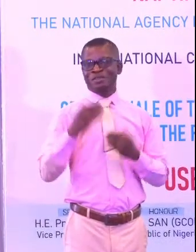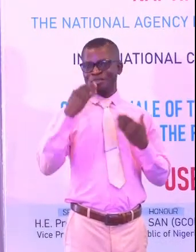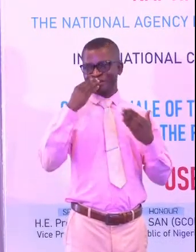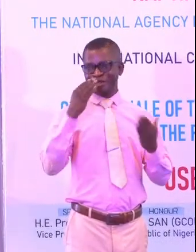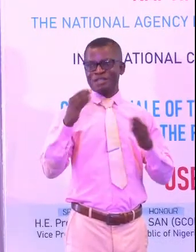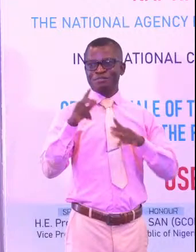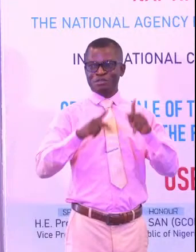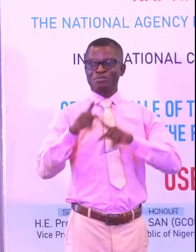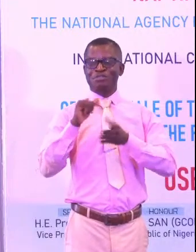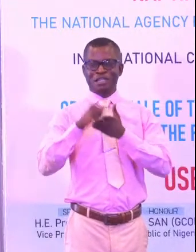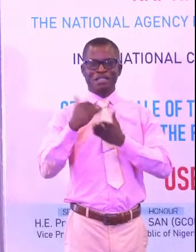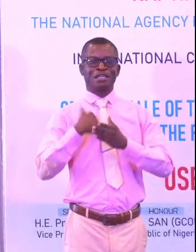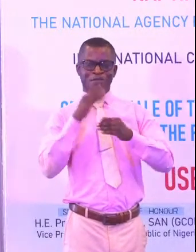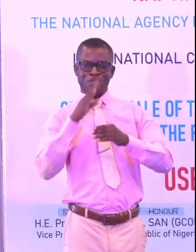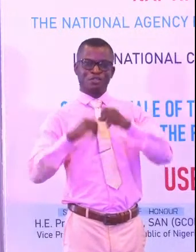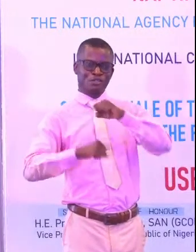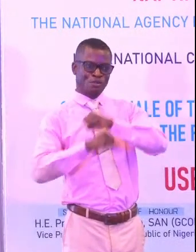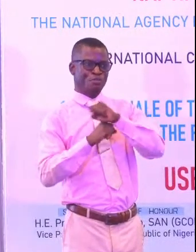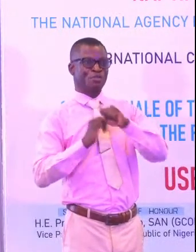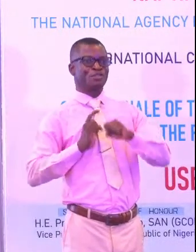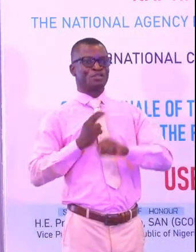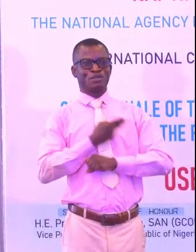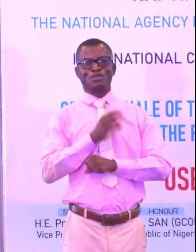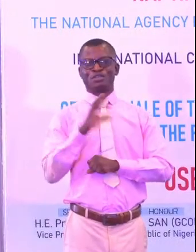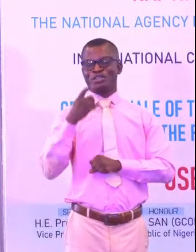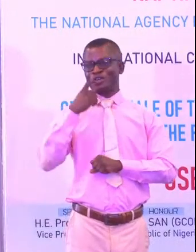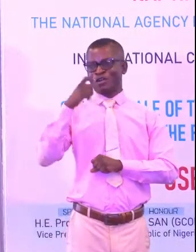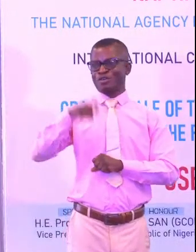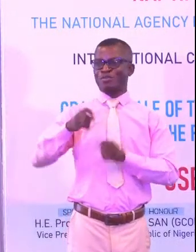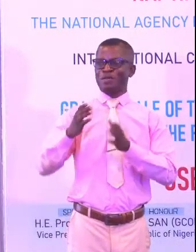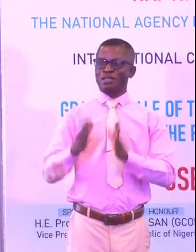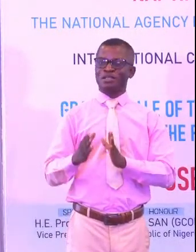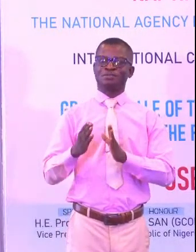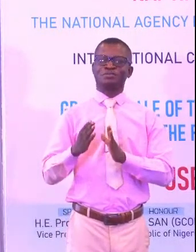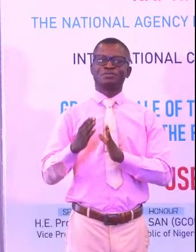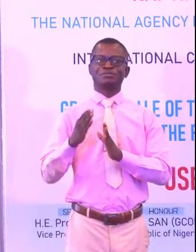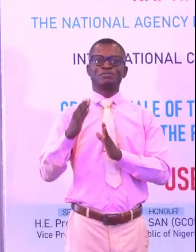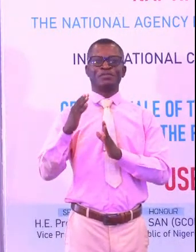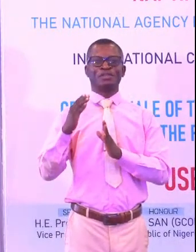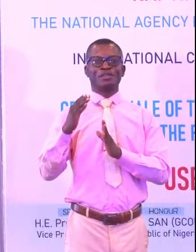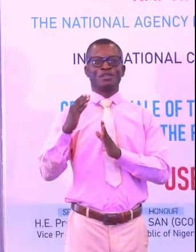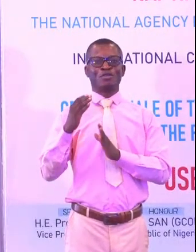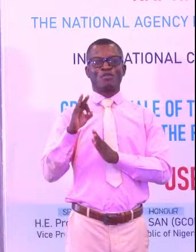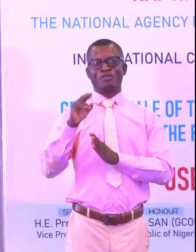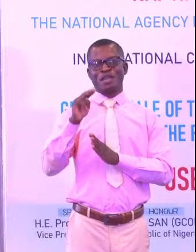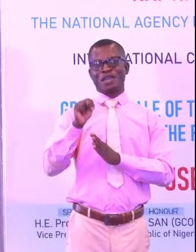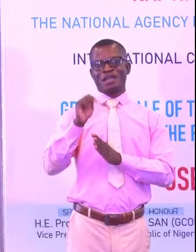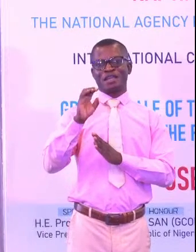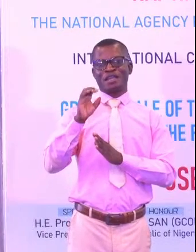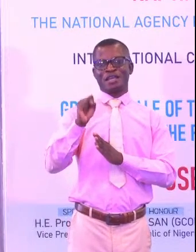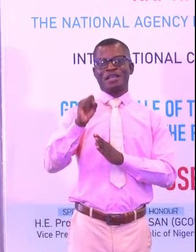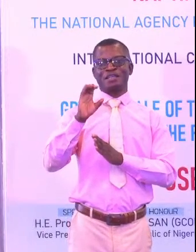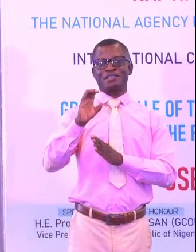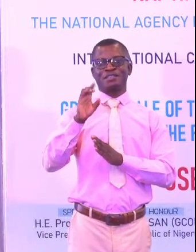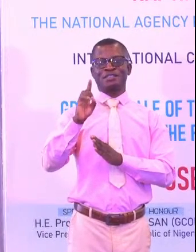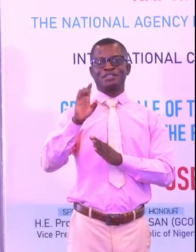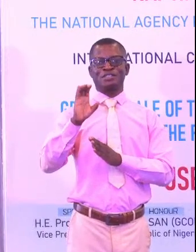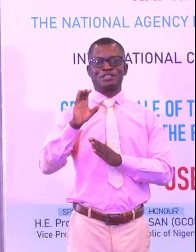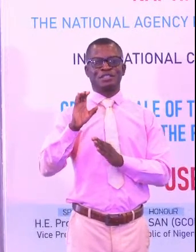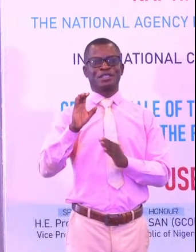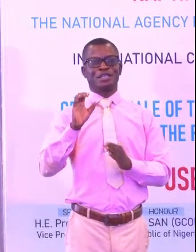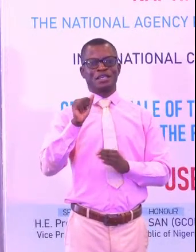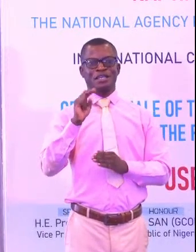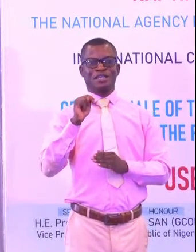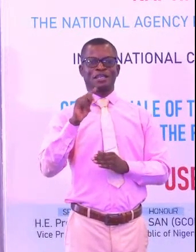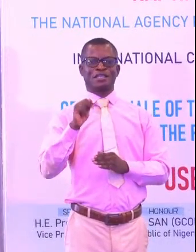those who are supporting us, the Commandant General of the NSCDC, Anti-Human